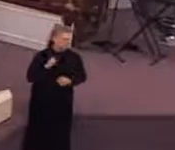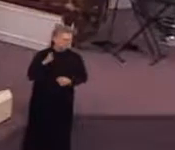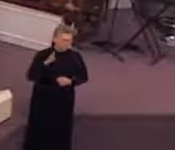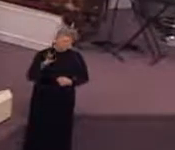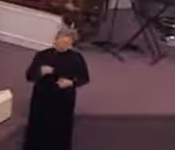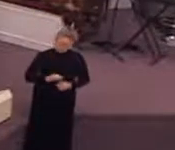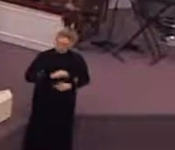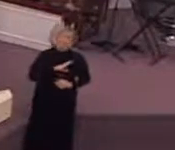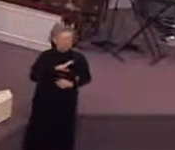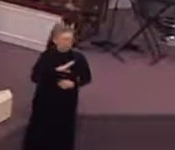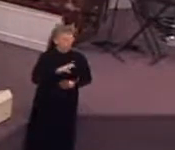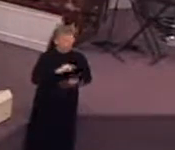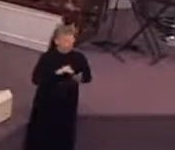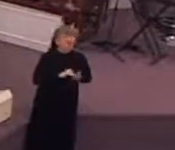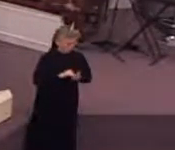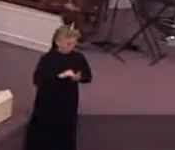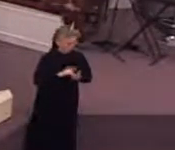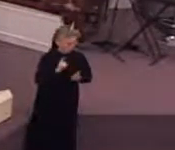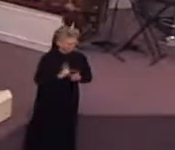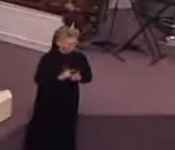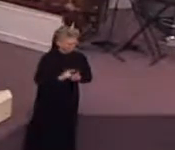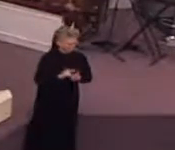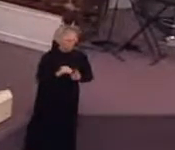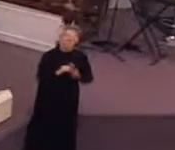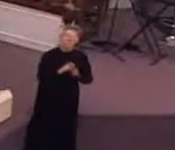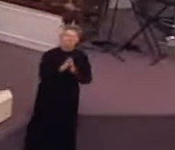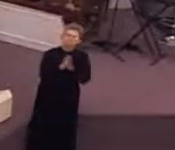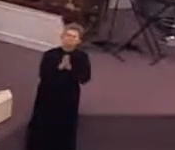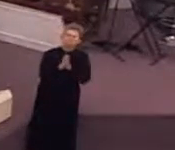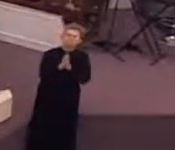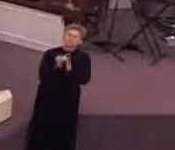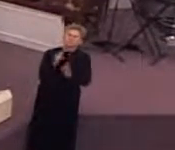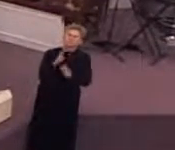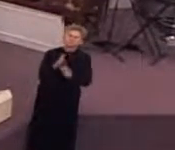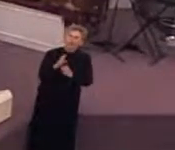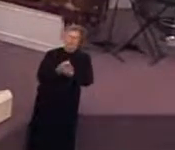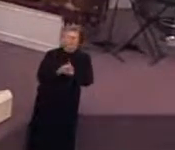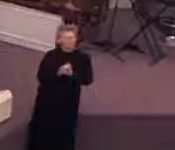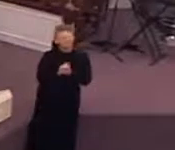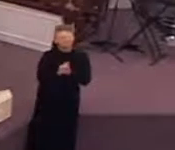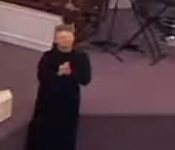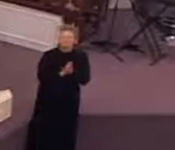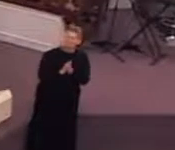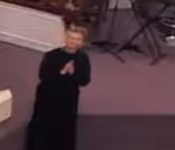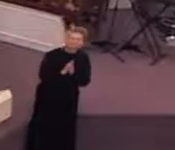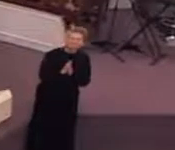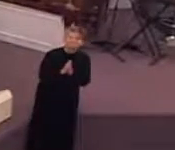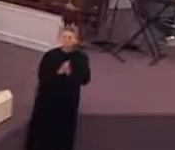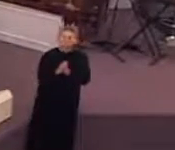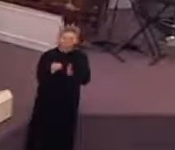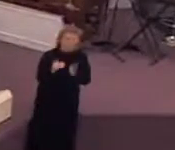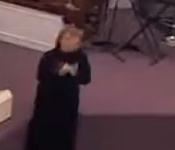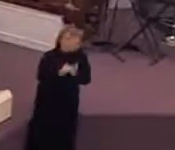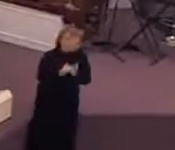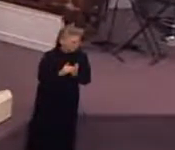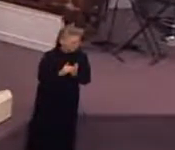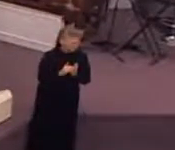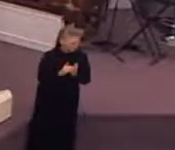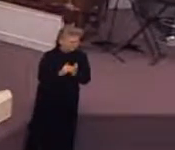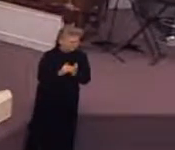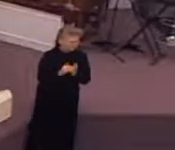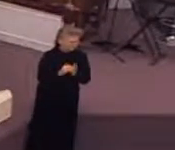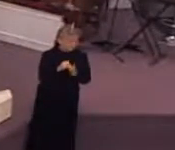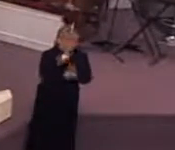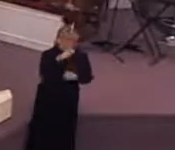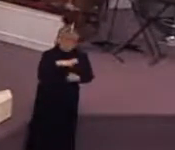fire. Come on, we ought to pray, God, set me a fire. Set me ablaze. Come on, if